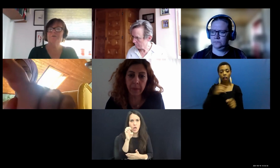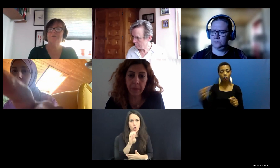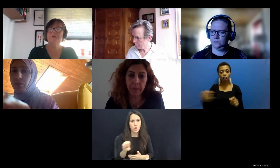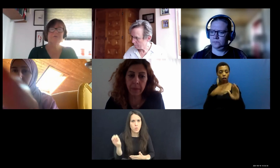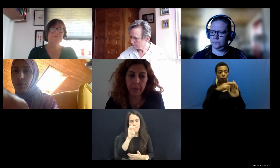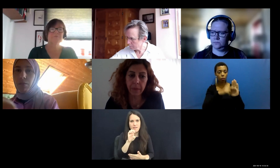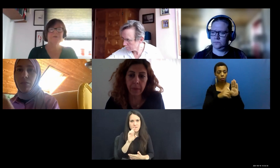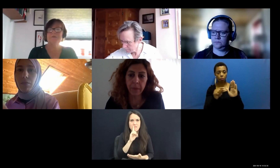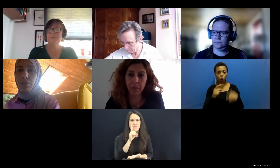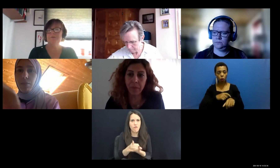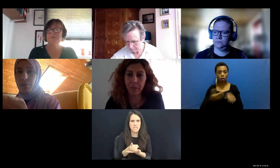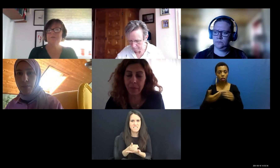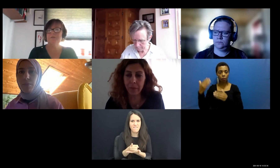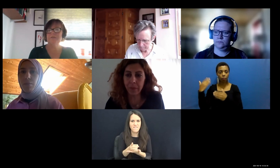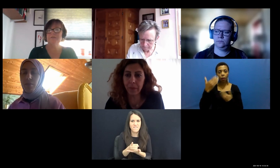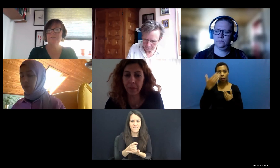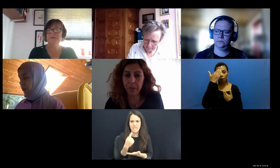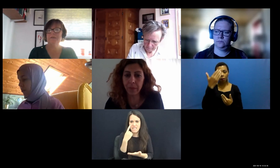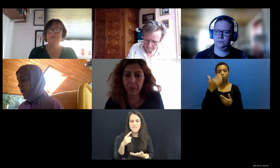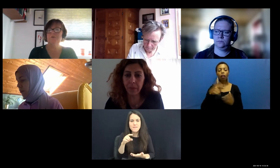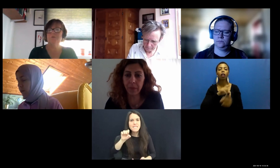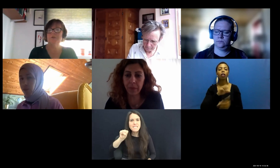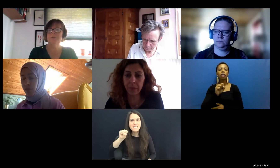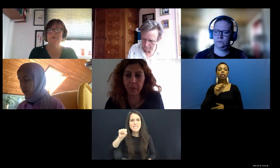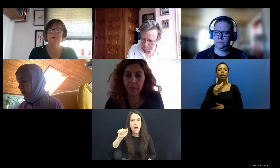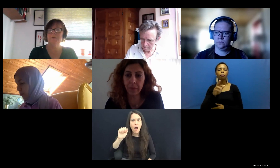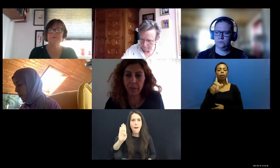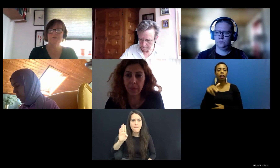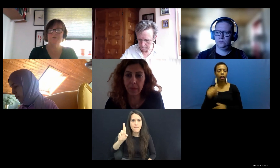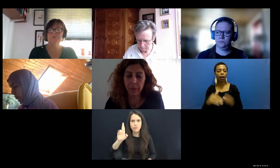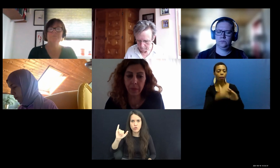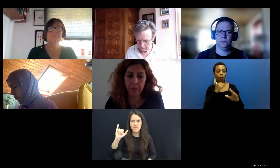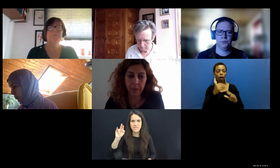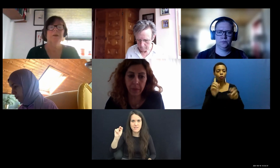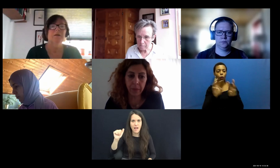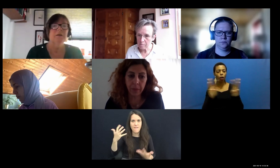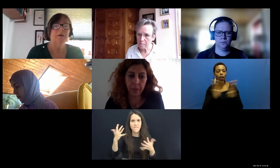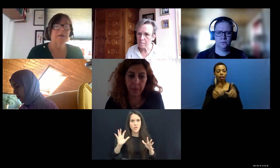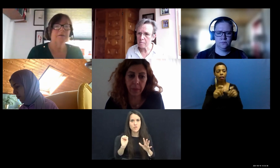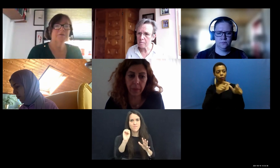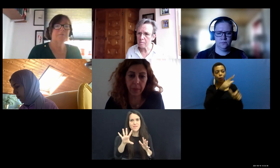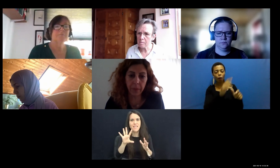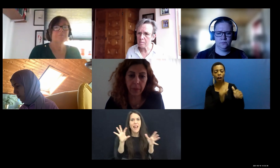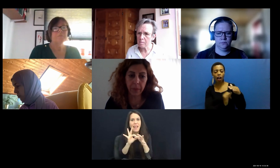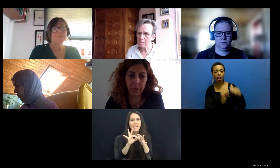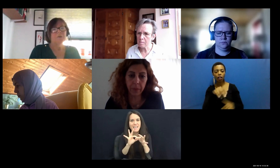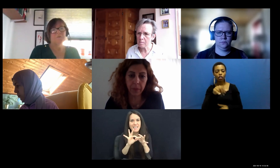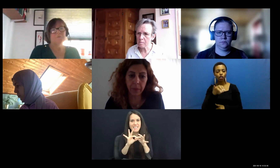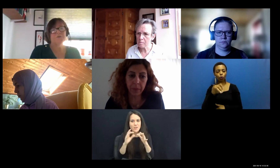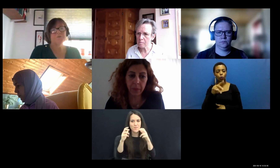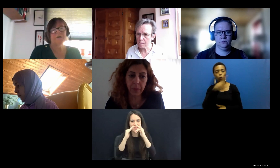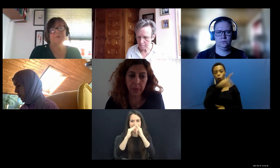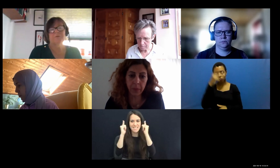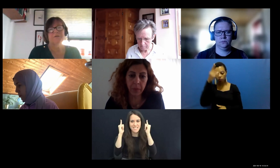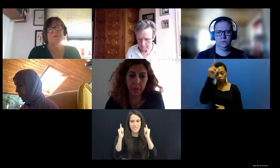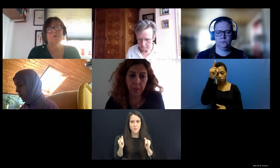Thank you. Sabrina just posted the link to the Institute, and that we